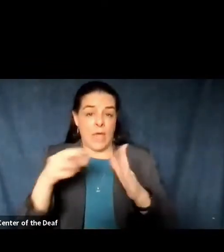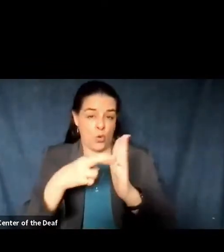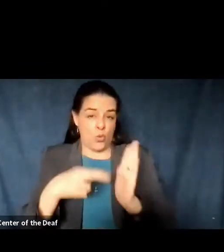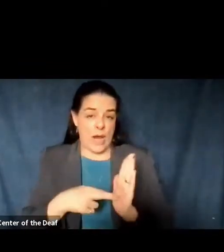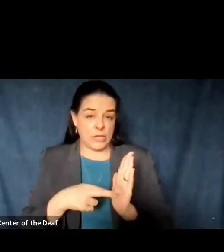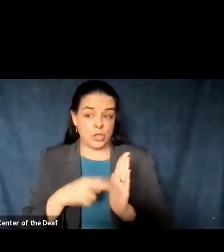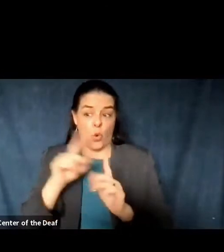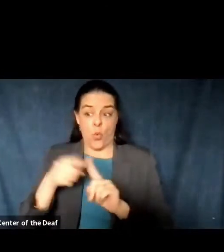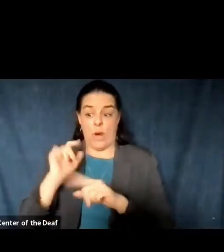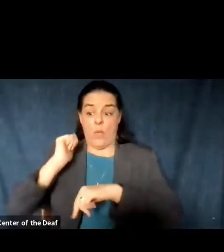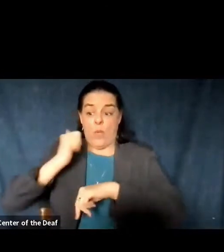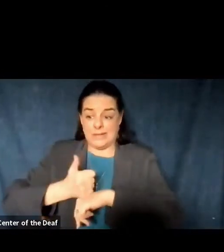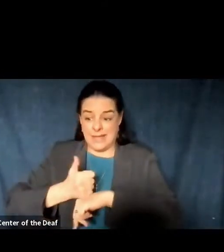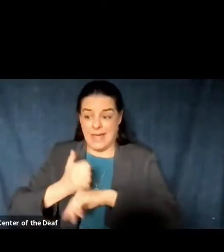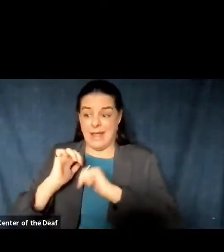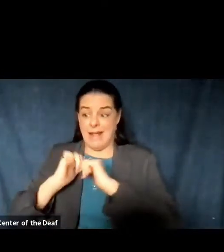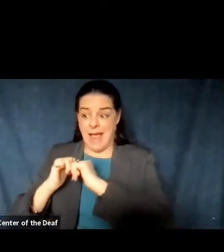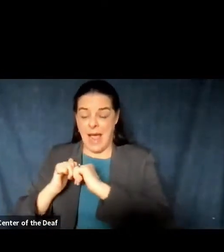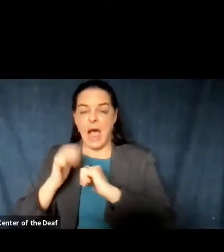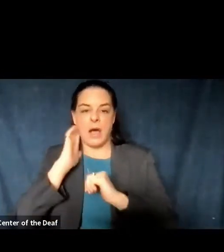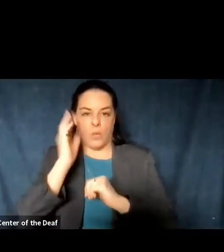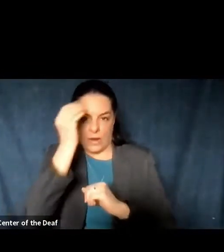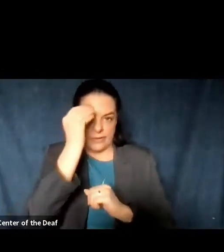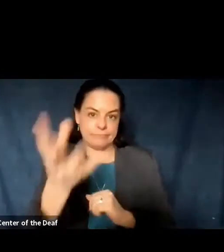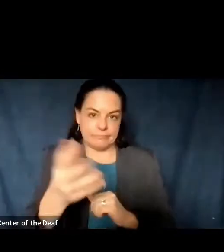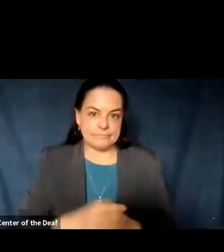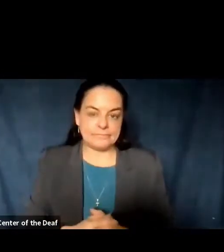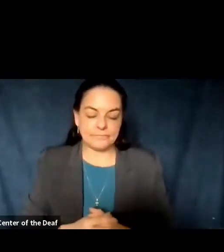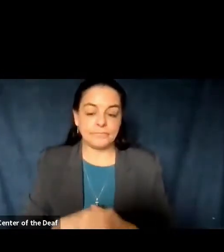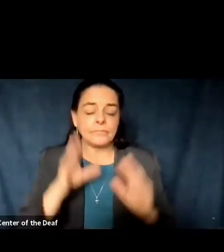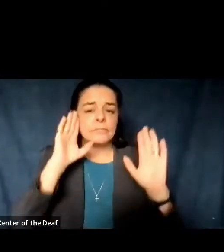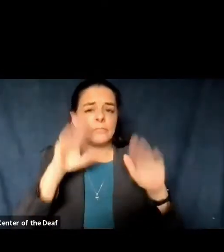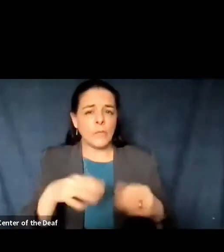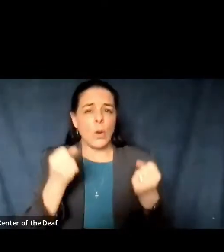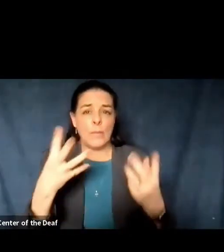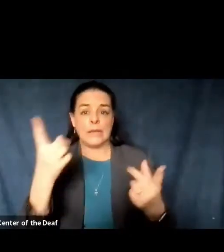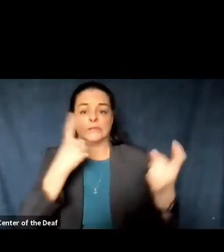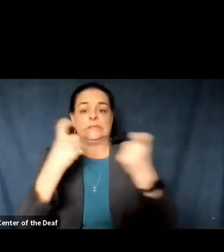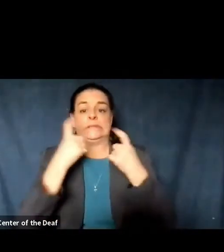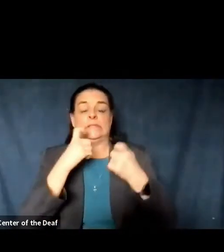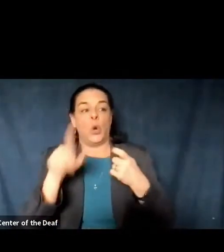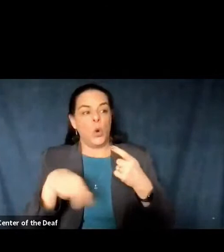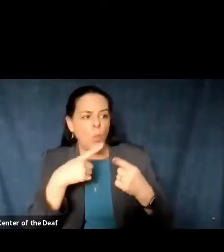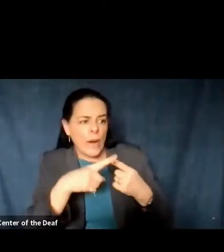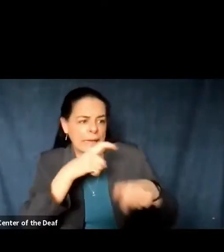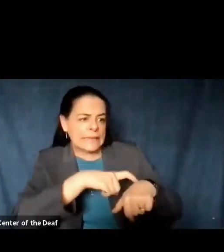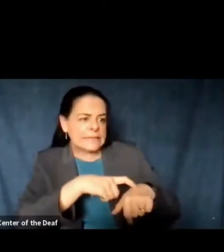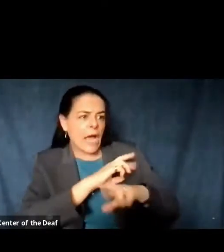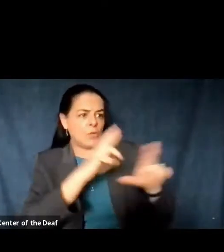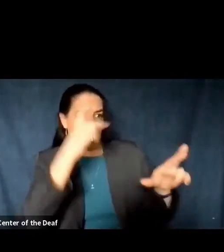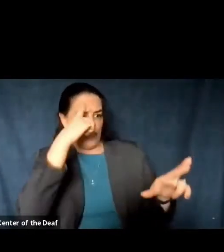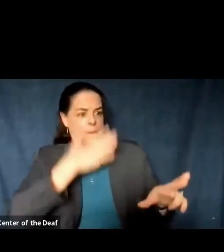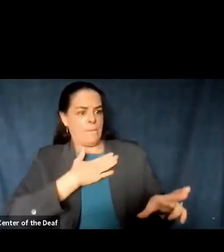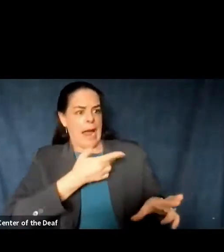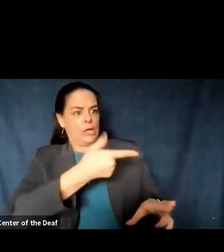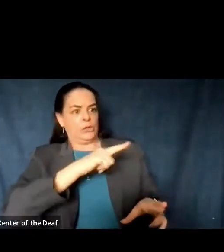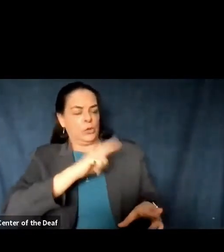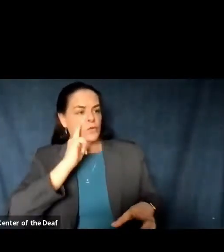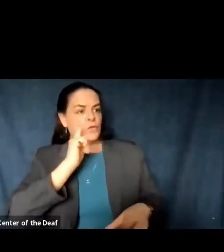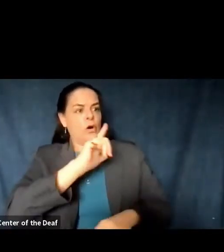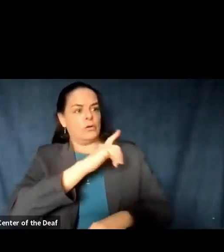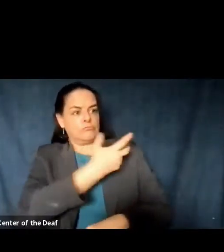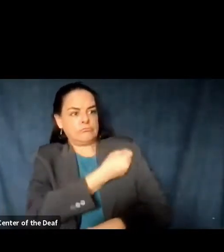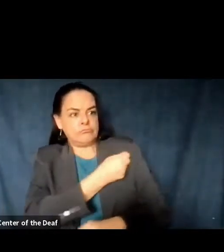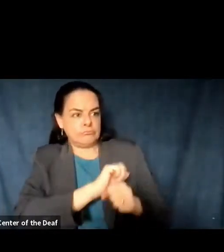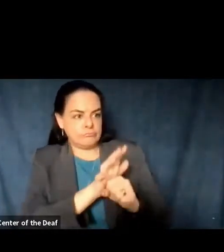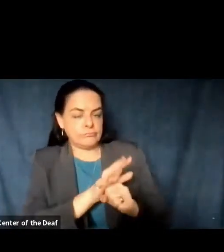all. We know that there are lots of questions about when it will be time to get your vaccine. You can review